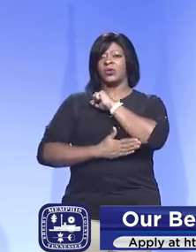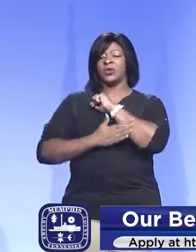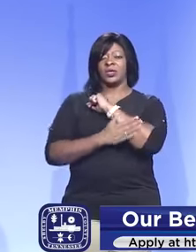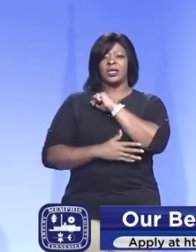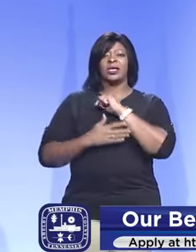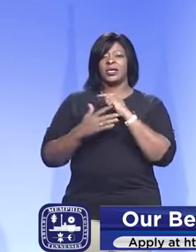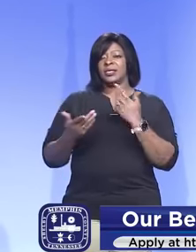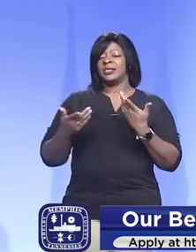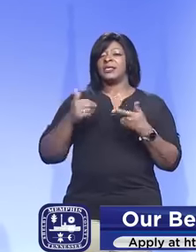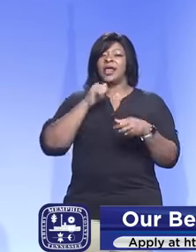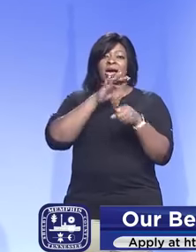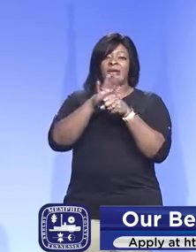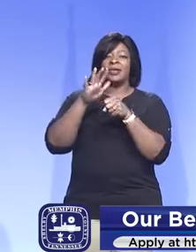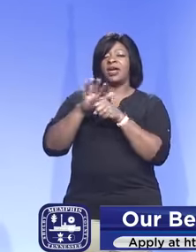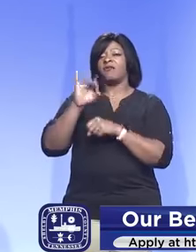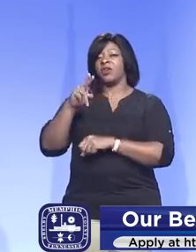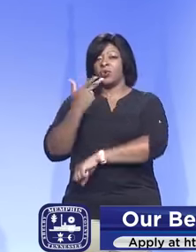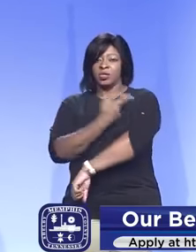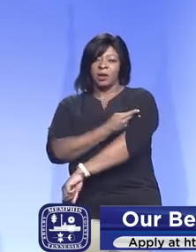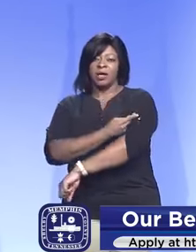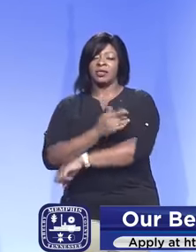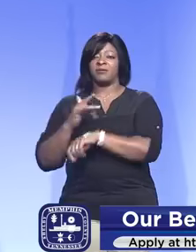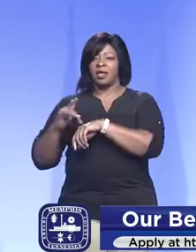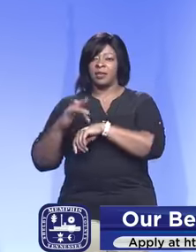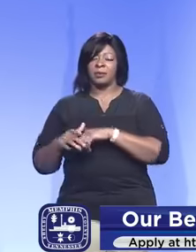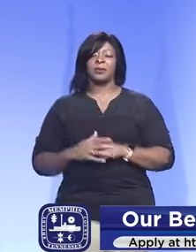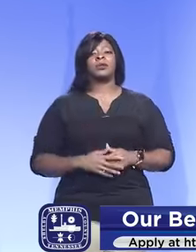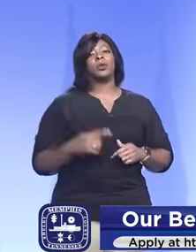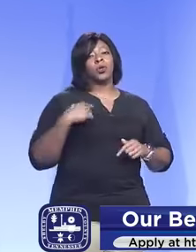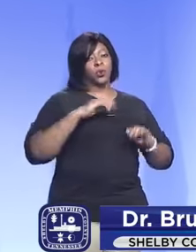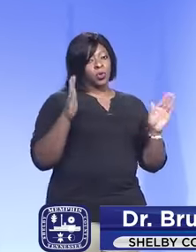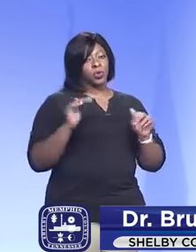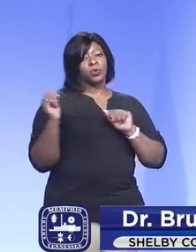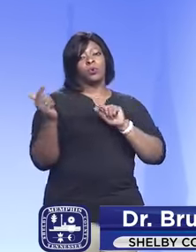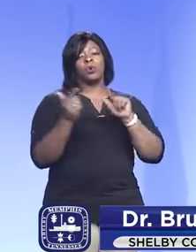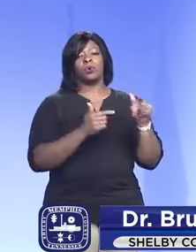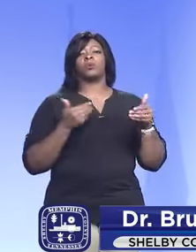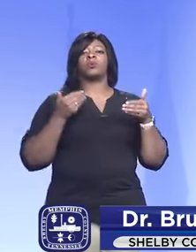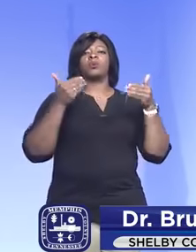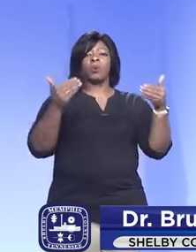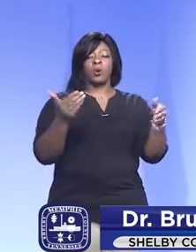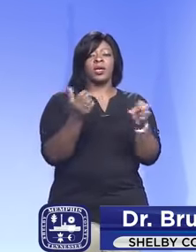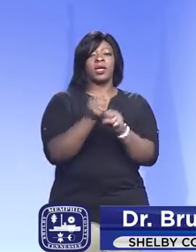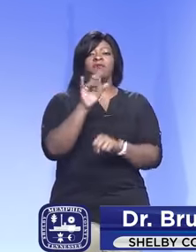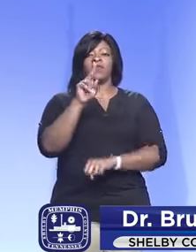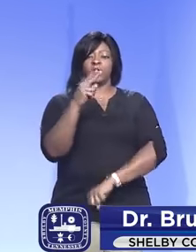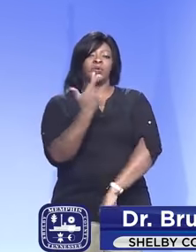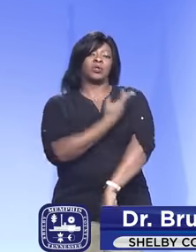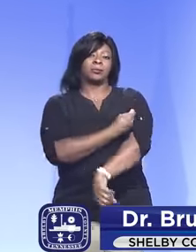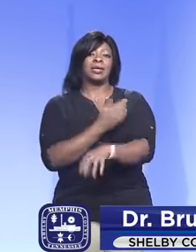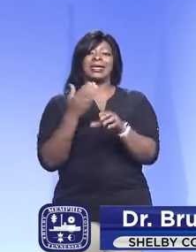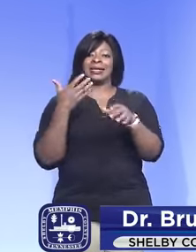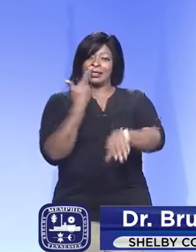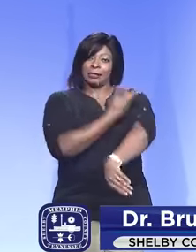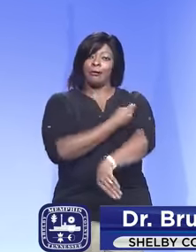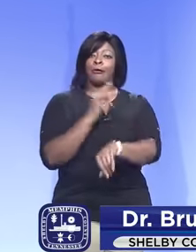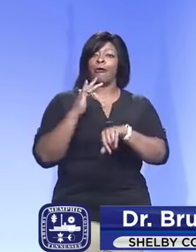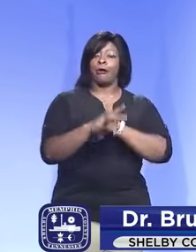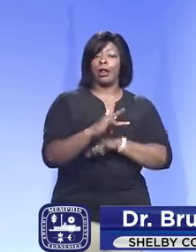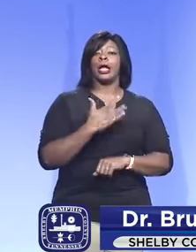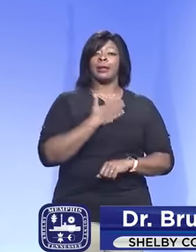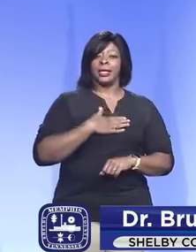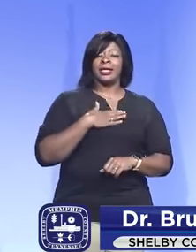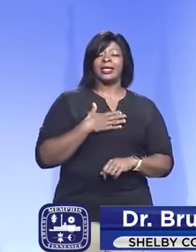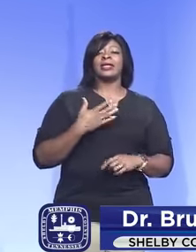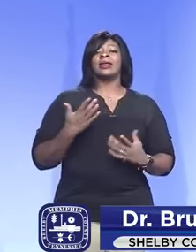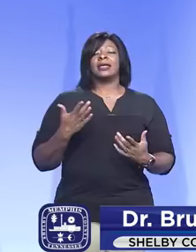said to have a shortage? Well, we're certainly encouraging everyone to get your flu shot and get it early.